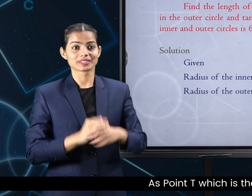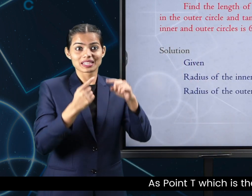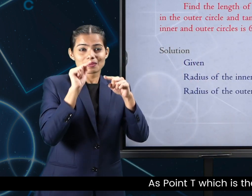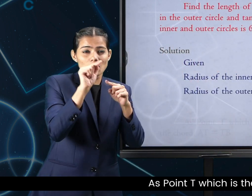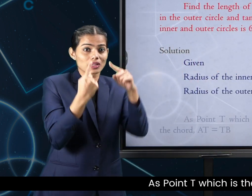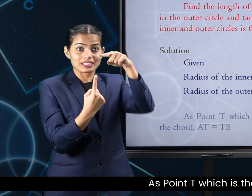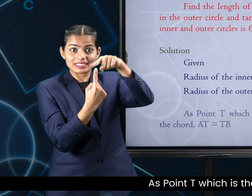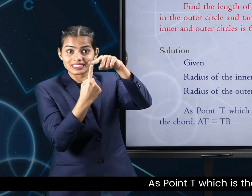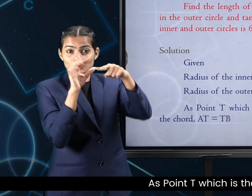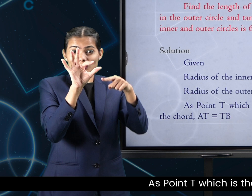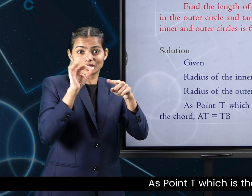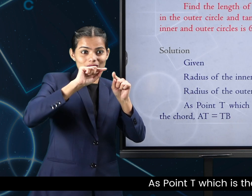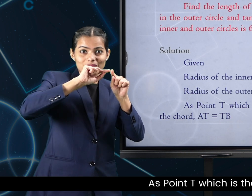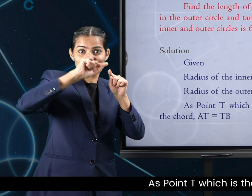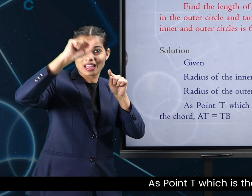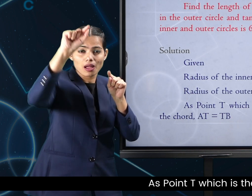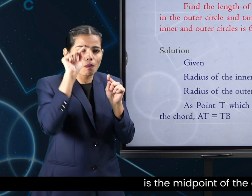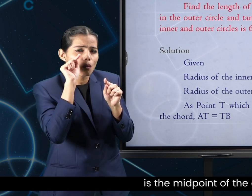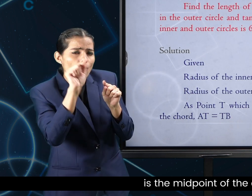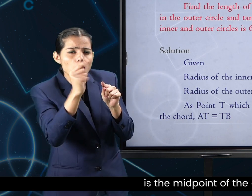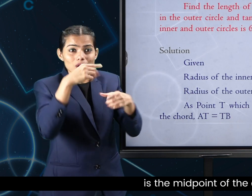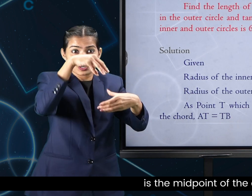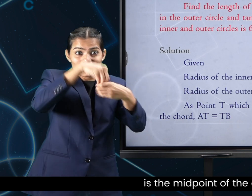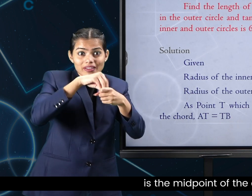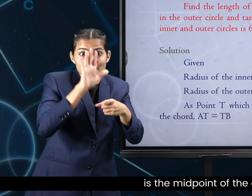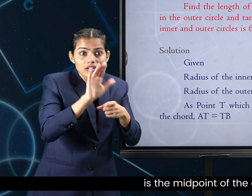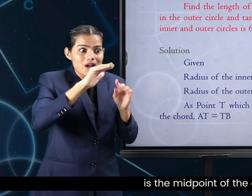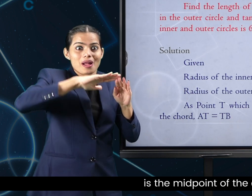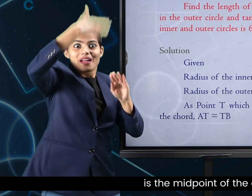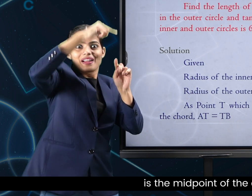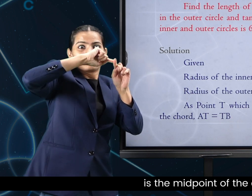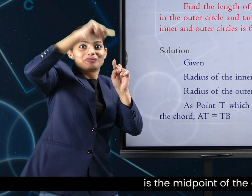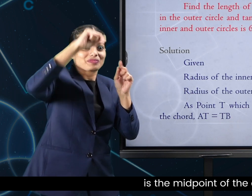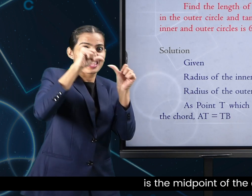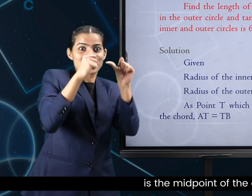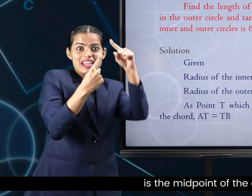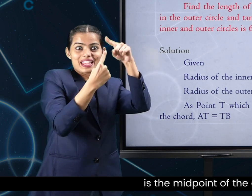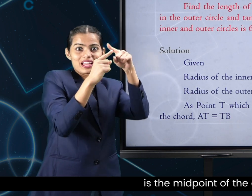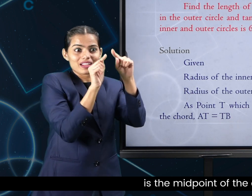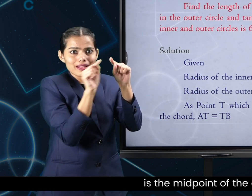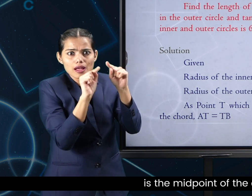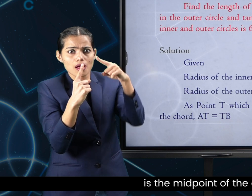As point T, which is the tangent point, is the midpoint of the chord, AT is equal to